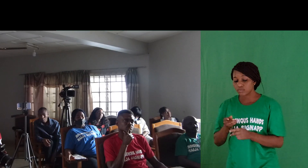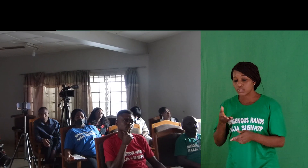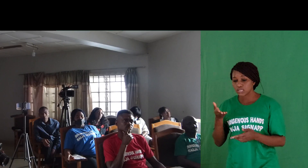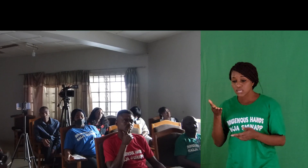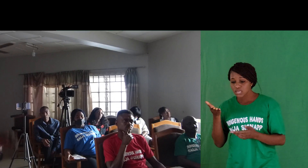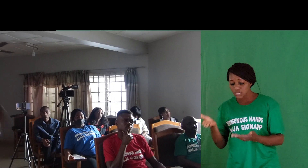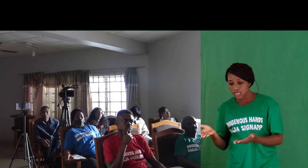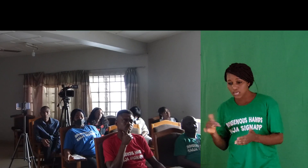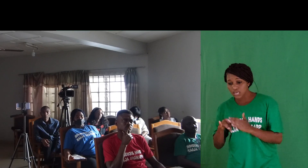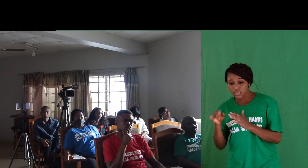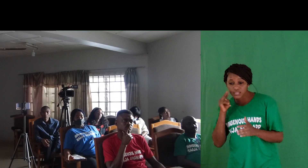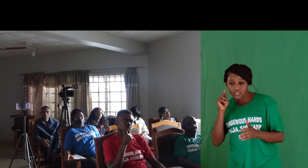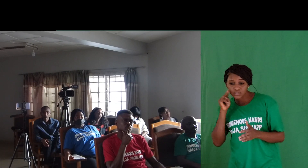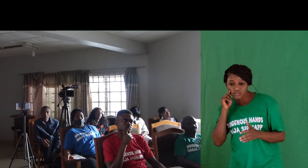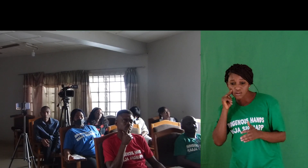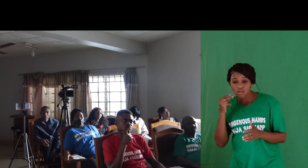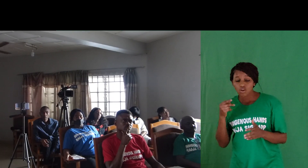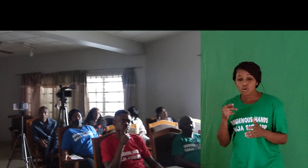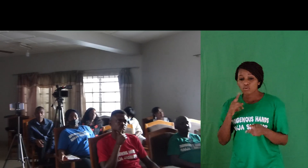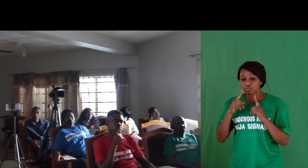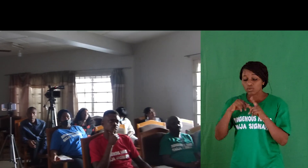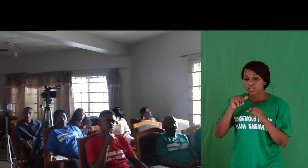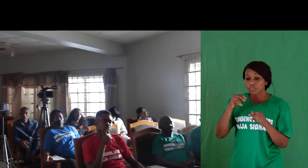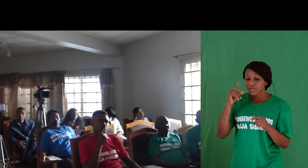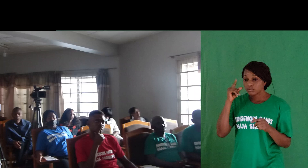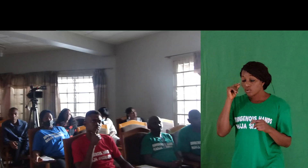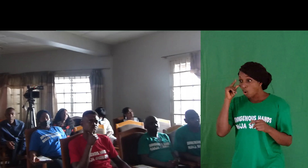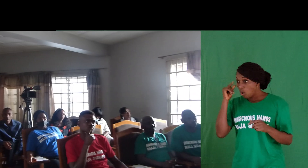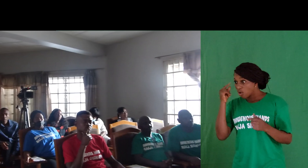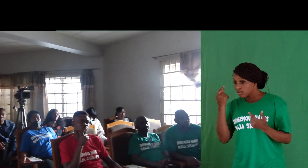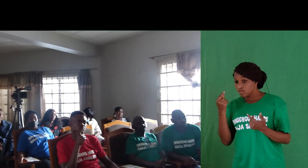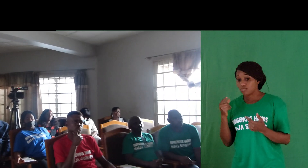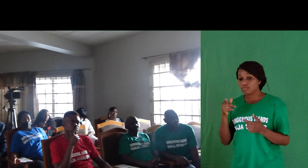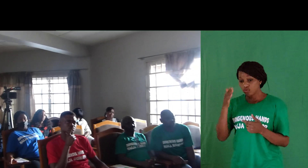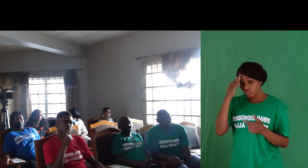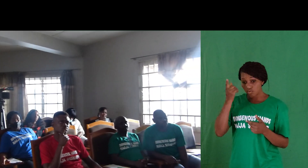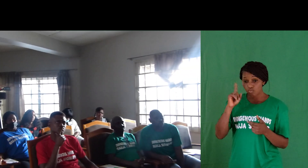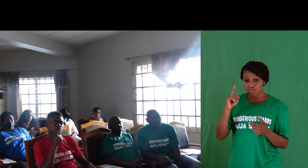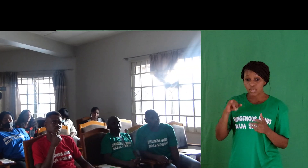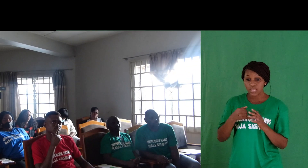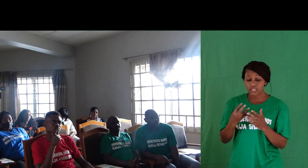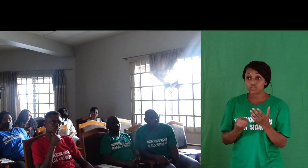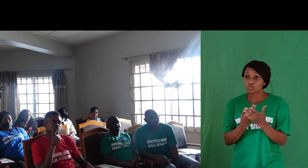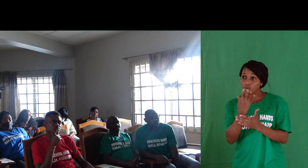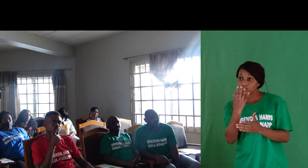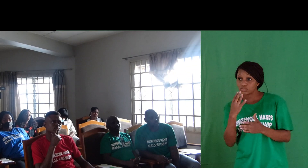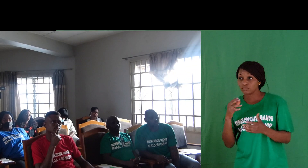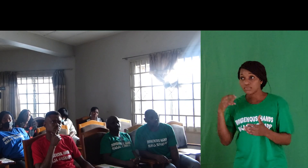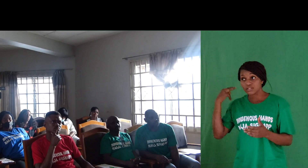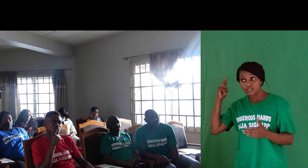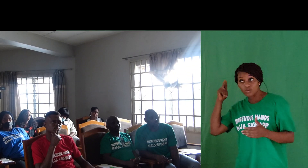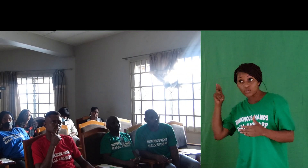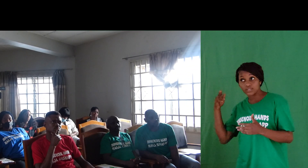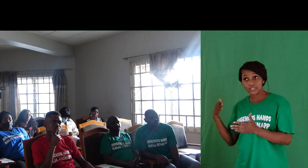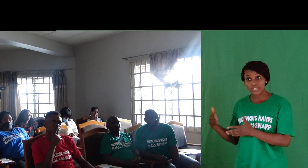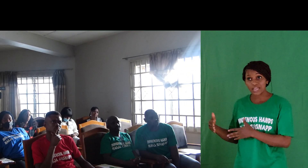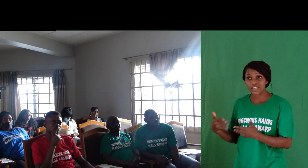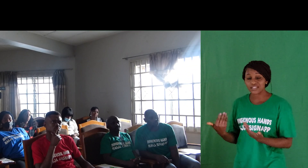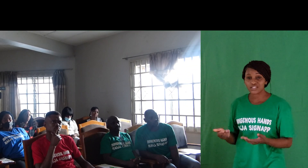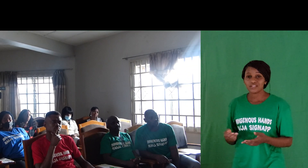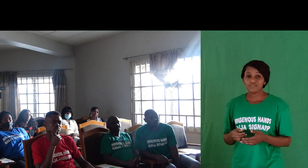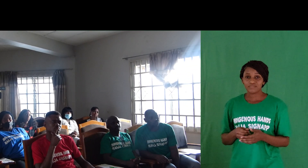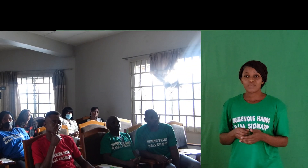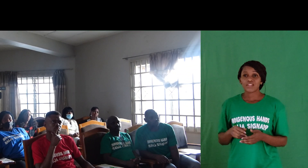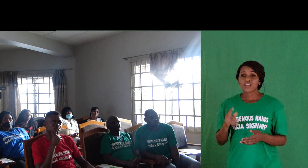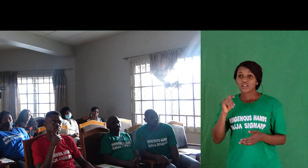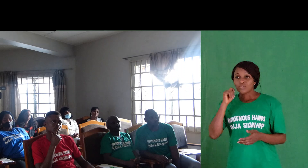talk about onion, we know where it grows, right? If we talk about tomato, we know where it grows. If we talk about